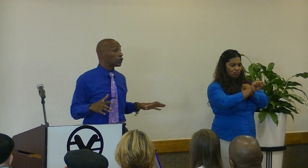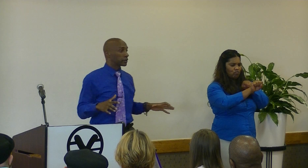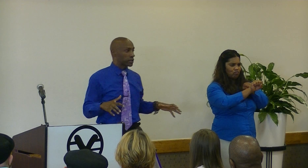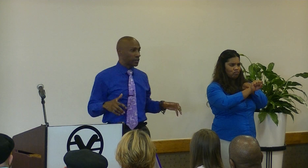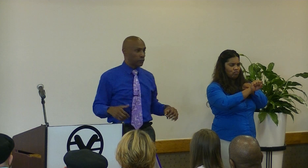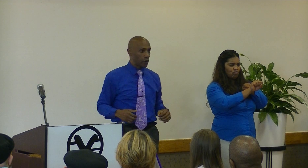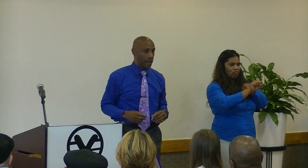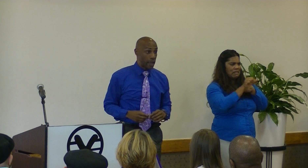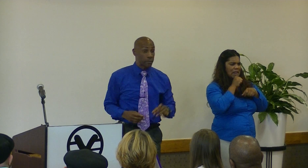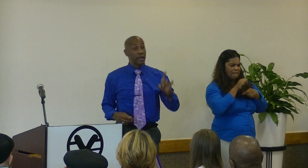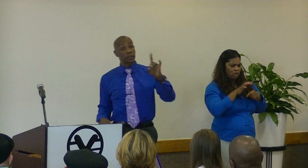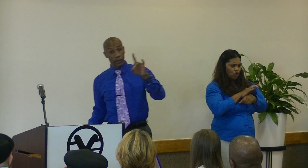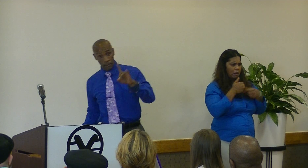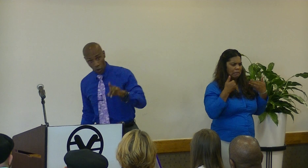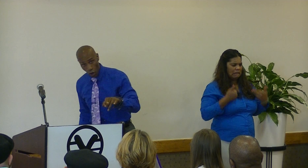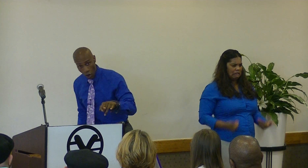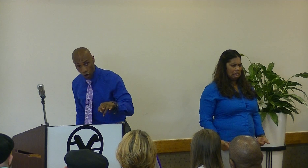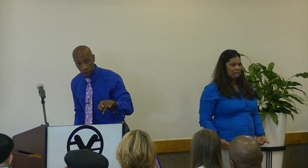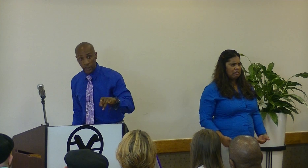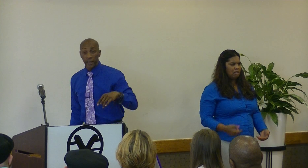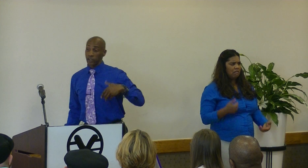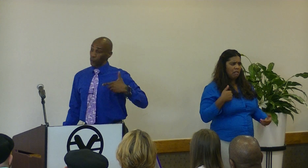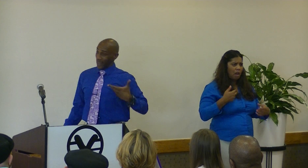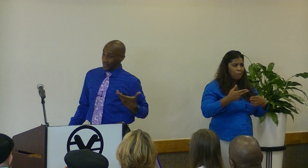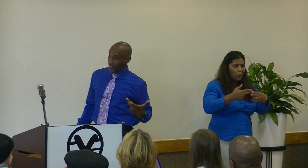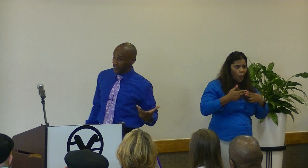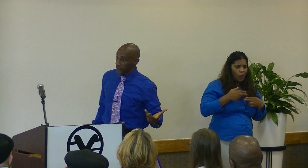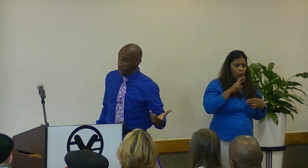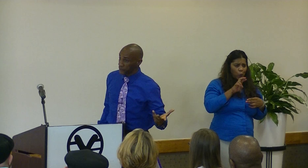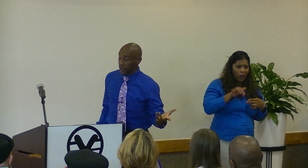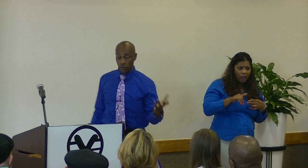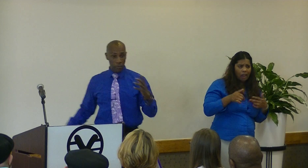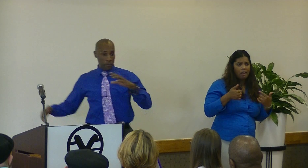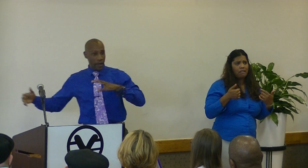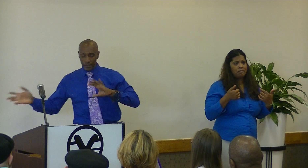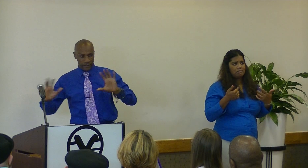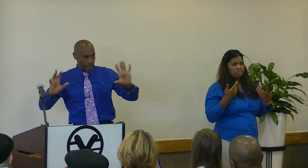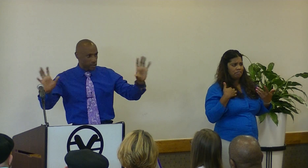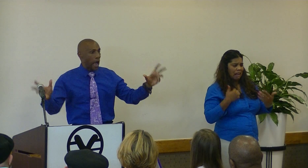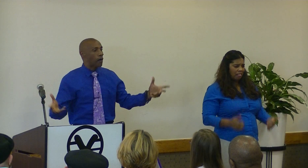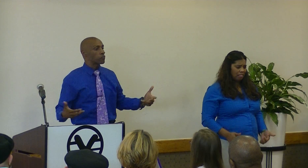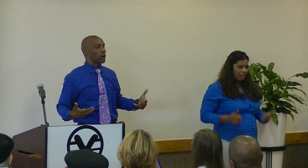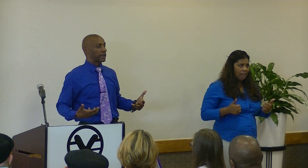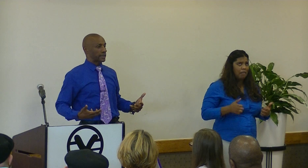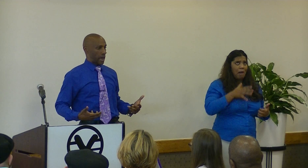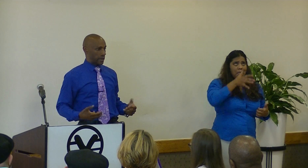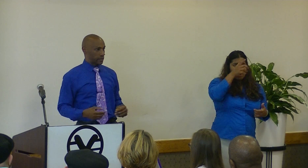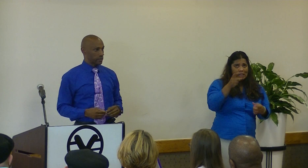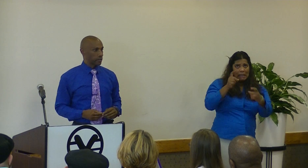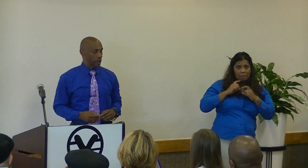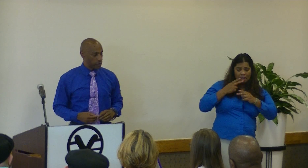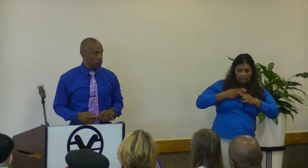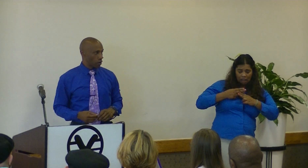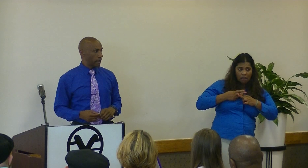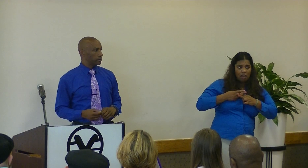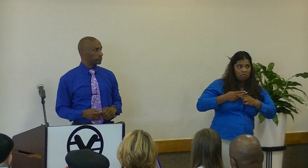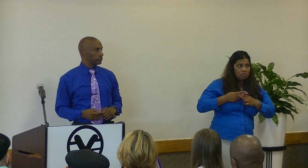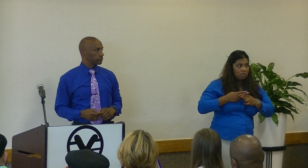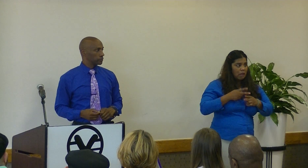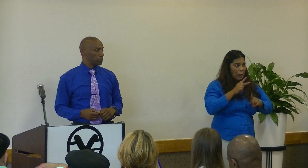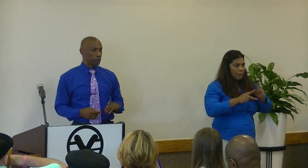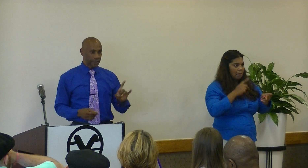the fullness of who I am. It's what I'm called, it's what I live, it's what my parents, like that's how I'm recognized as